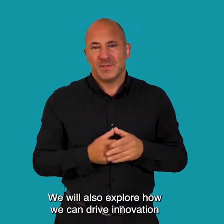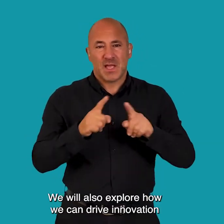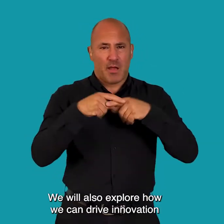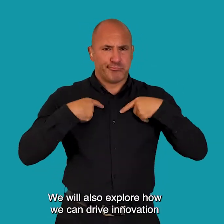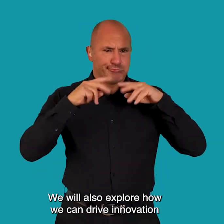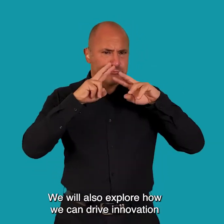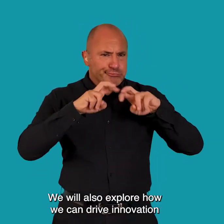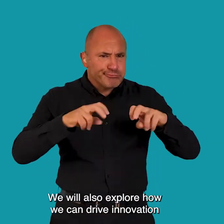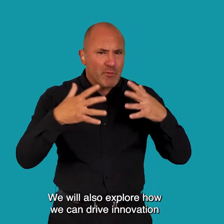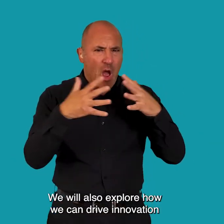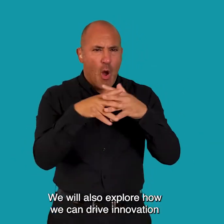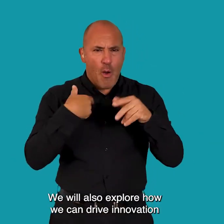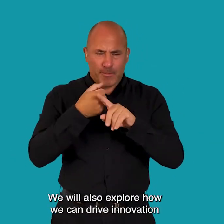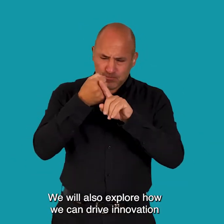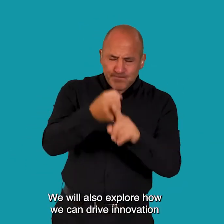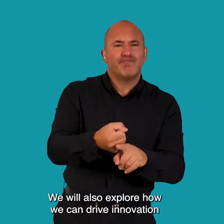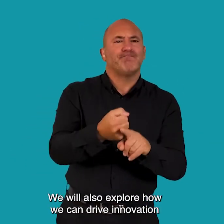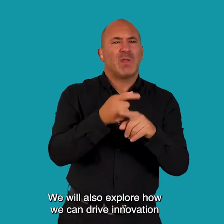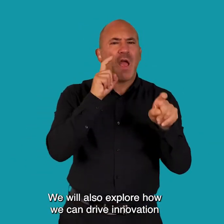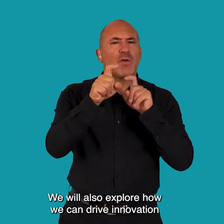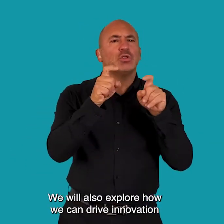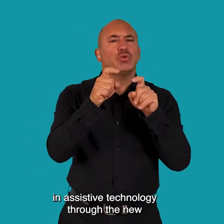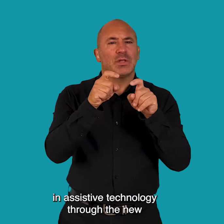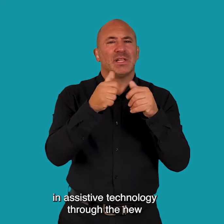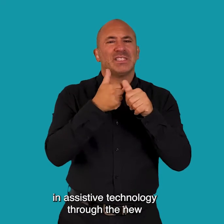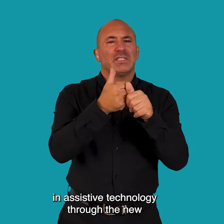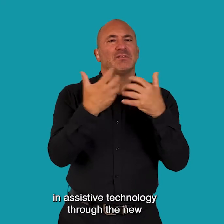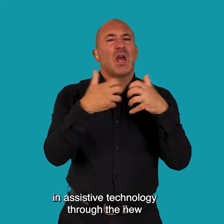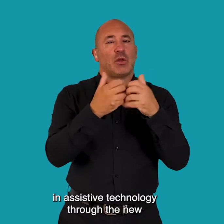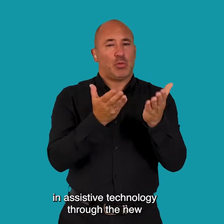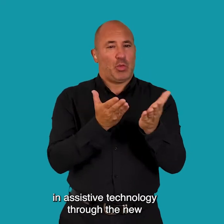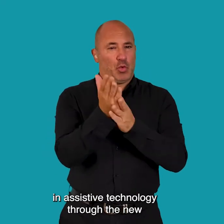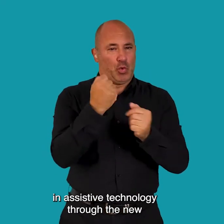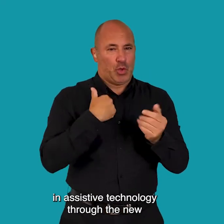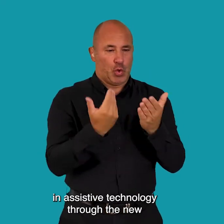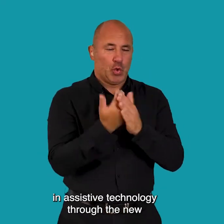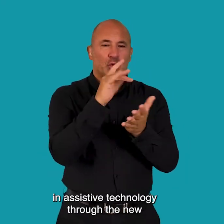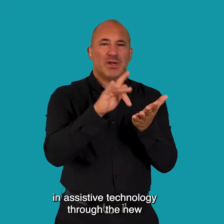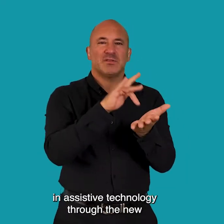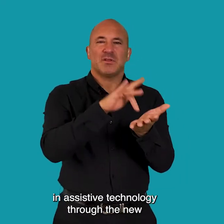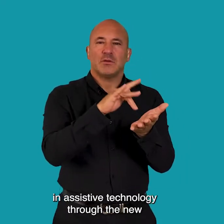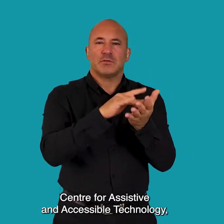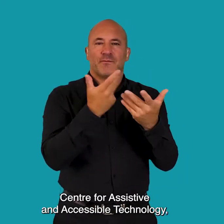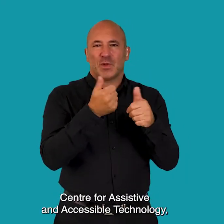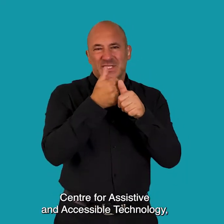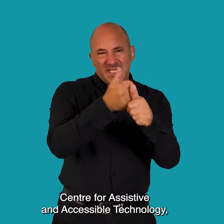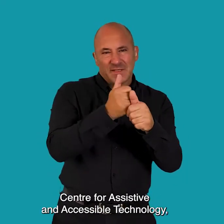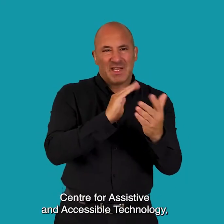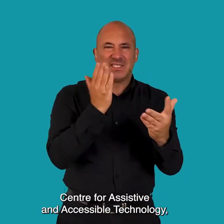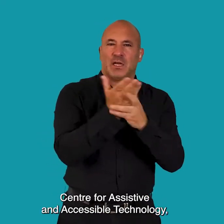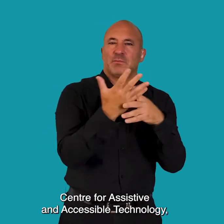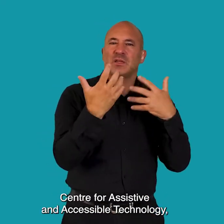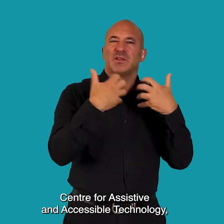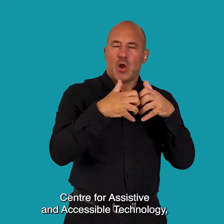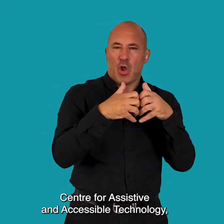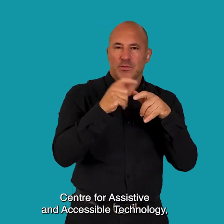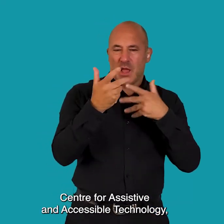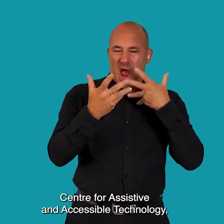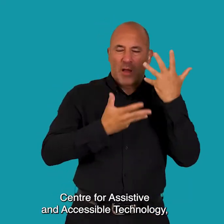also explore how we can drive innovation in assistive technology through the new Centre for Assistive and Accessible